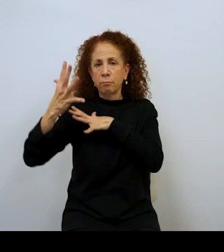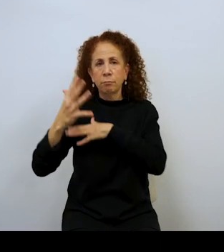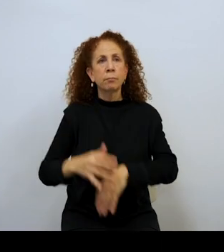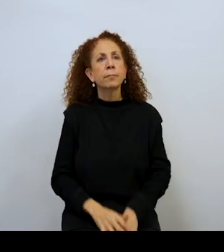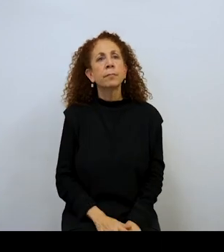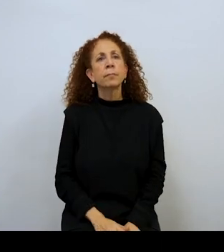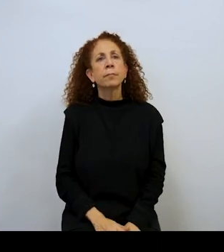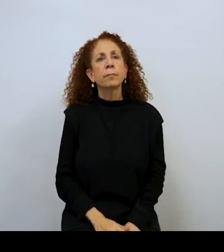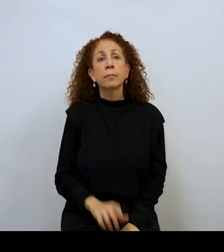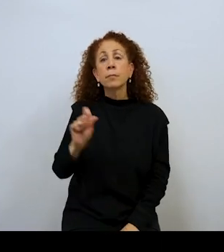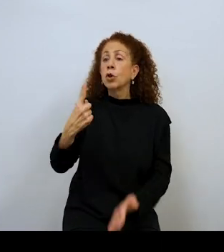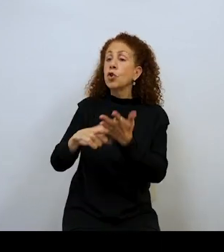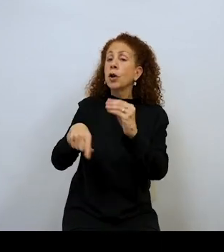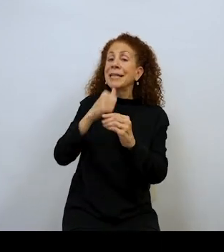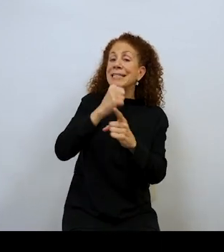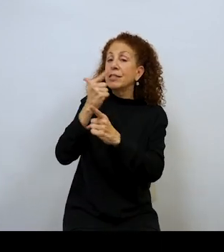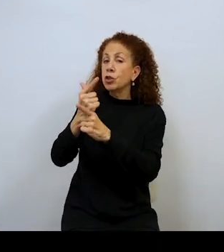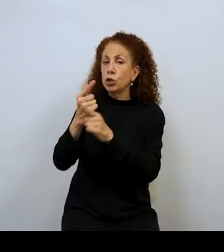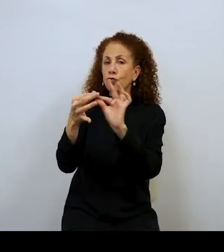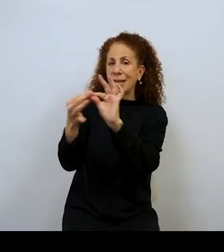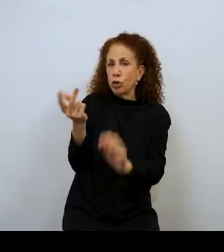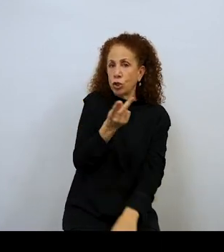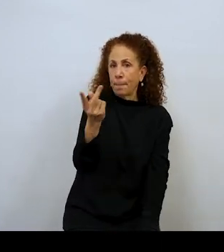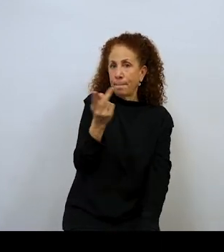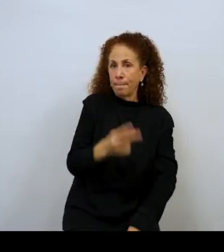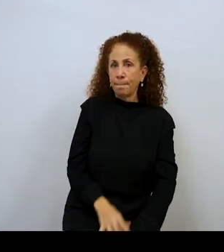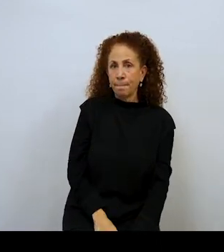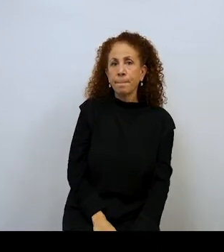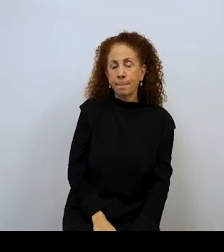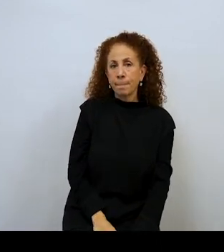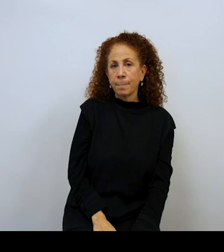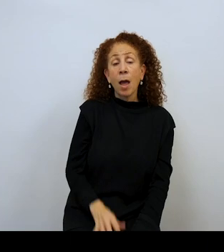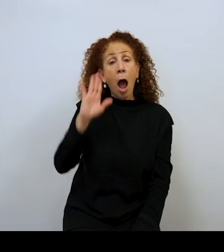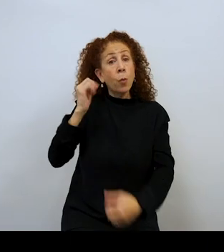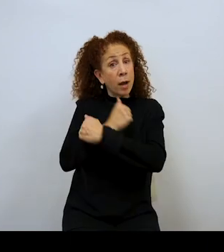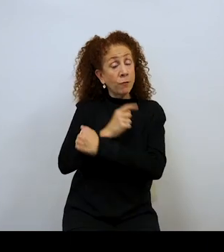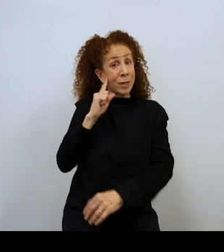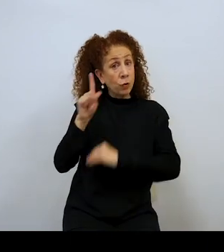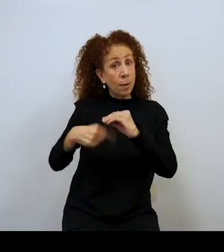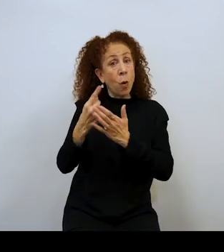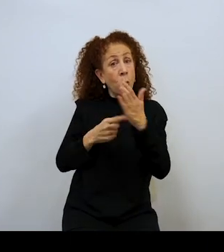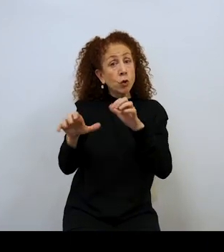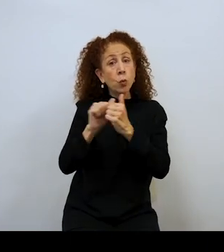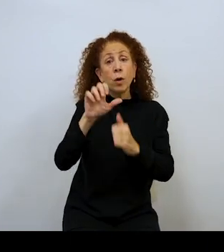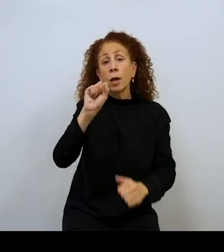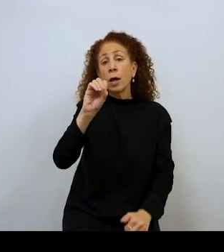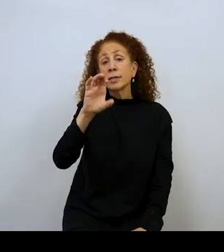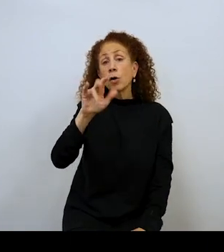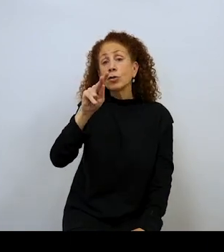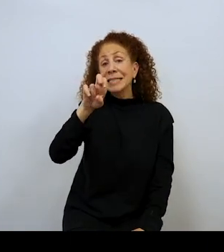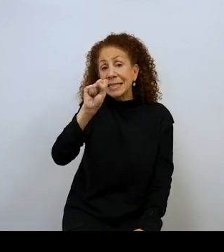can you talk about the relationship between the two sisters? I mean, I think in a way, because I would also love to hear about what you're doing with Sophocles and what